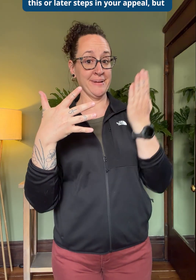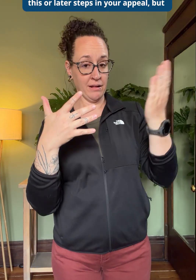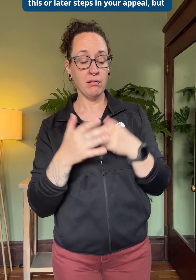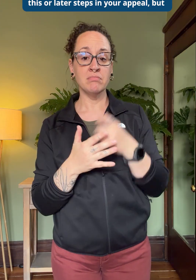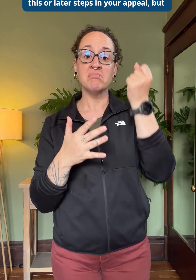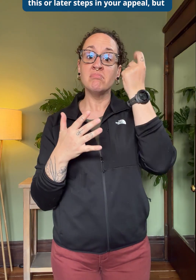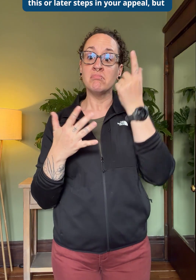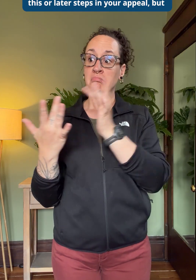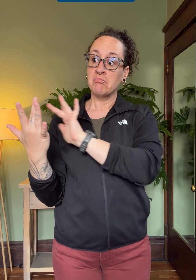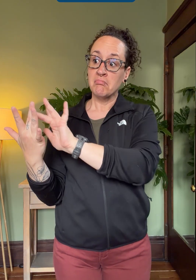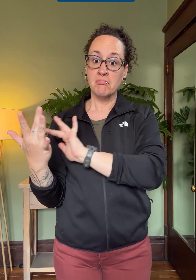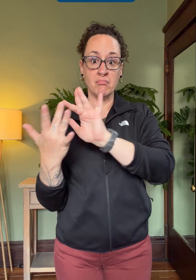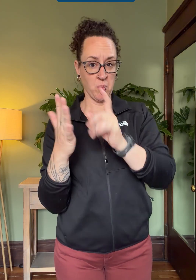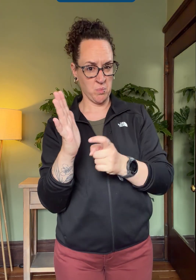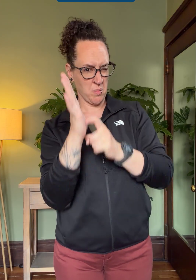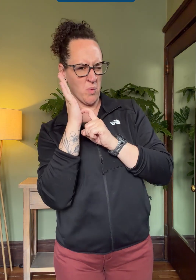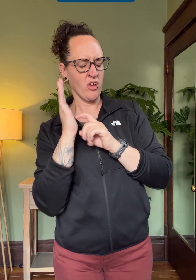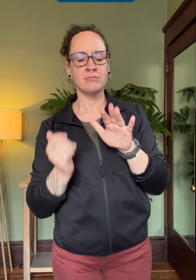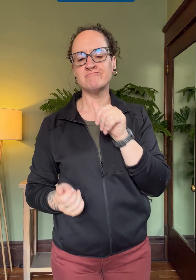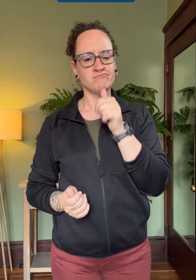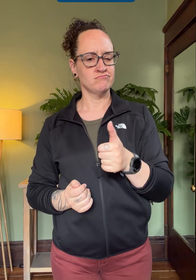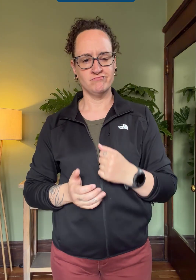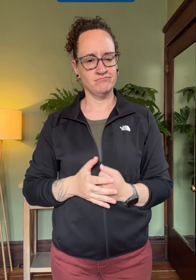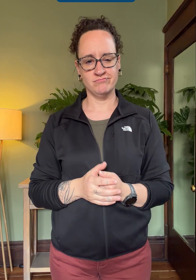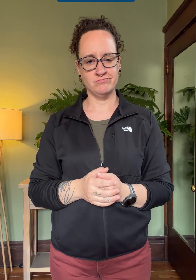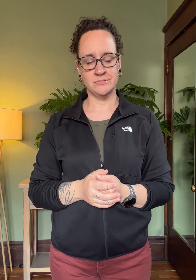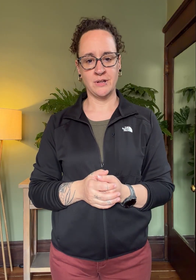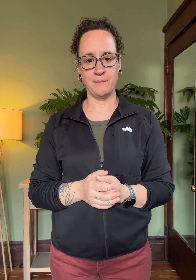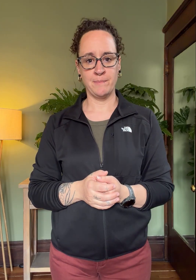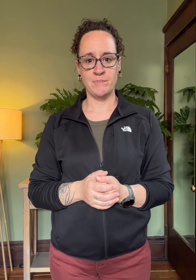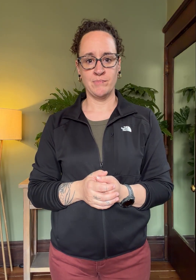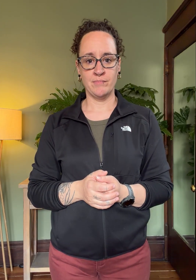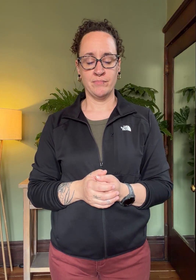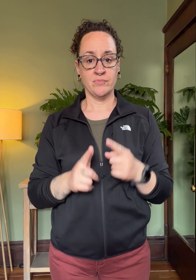you with this or later steps in your appeal, but it's not required.